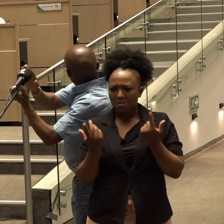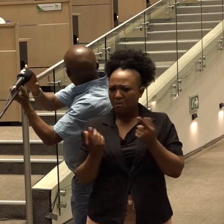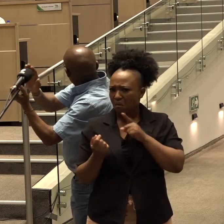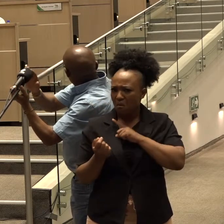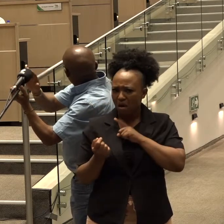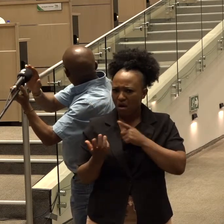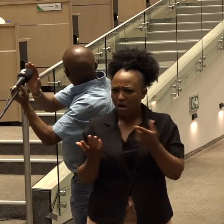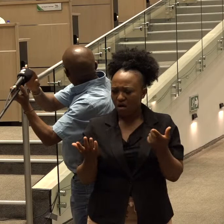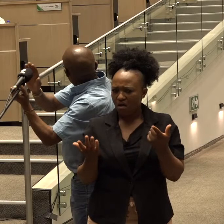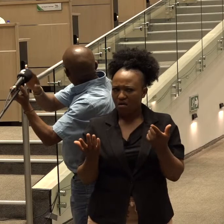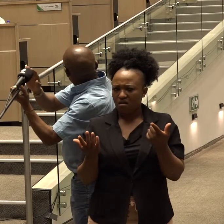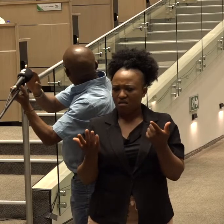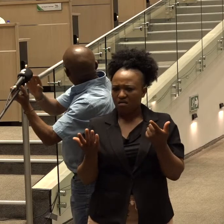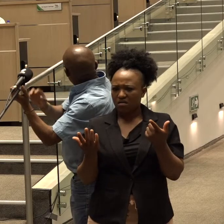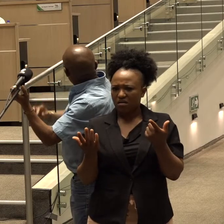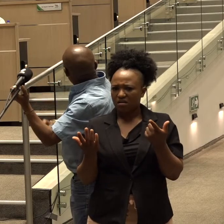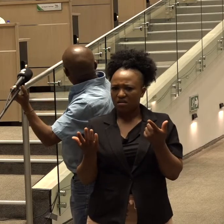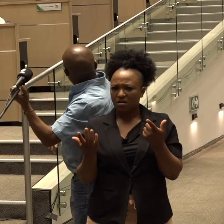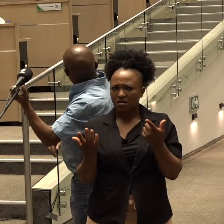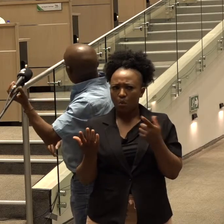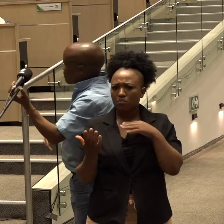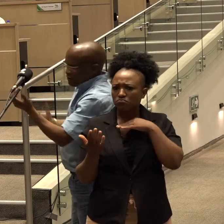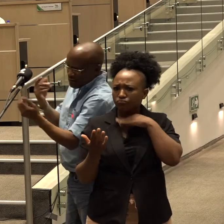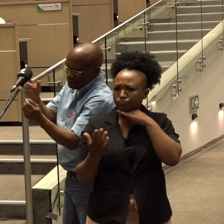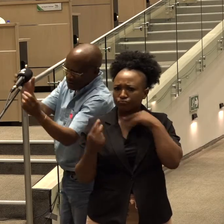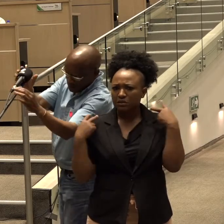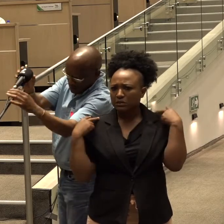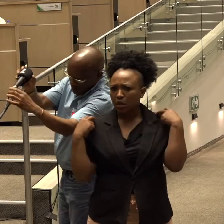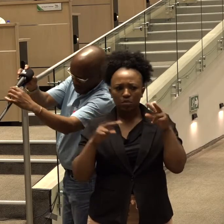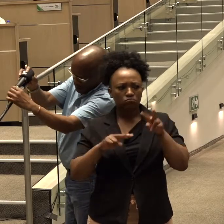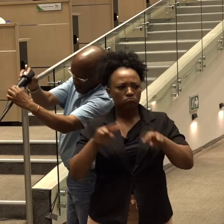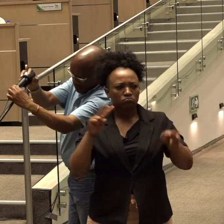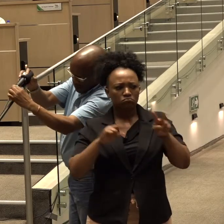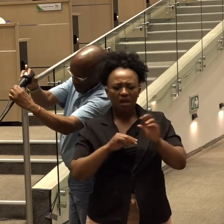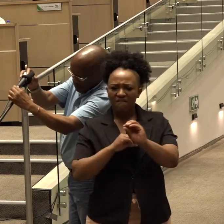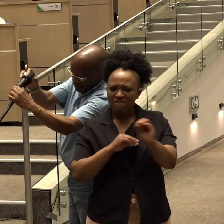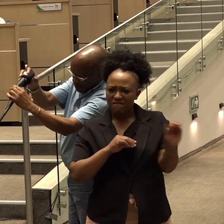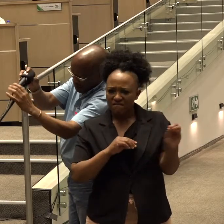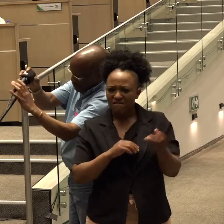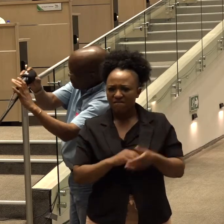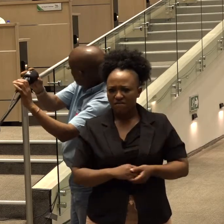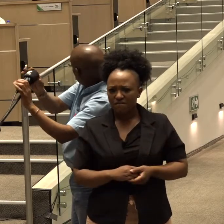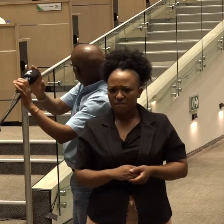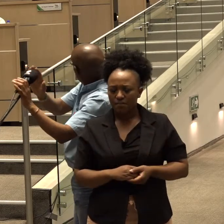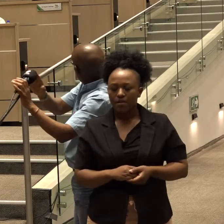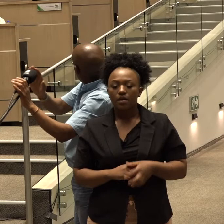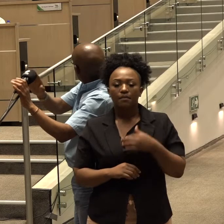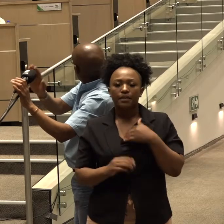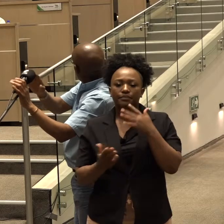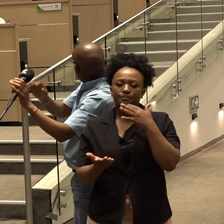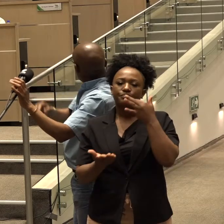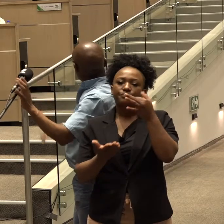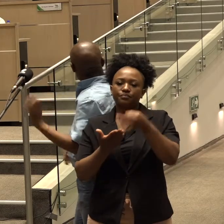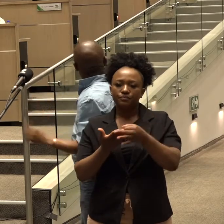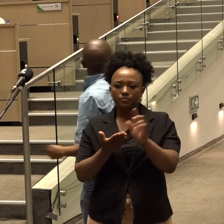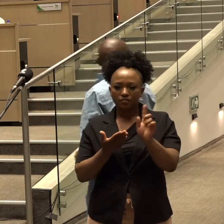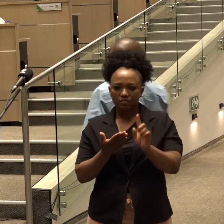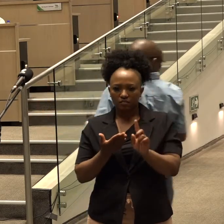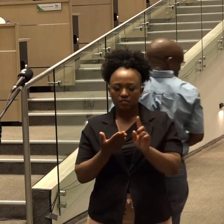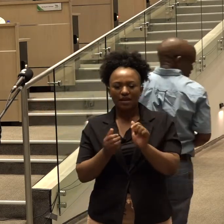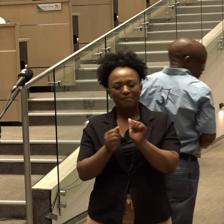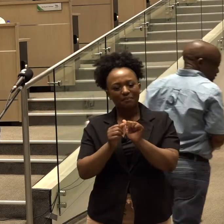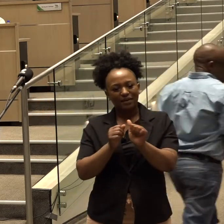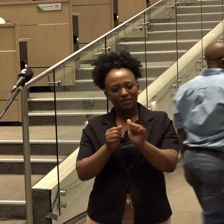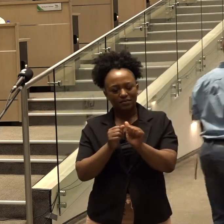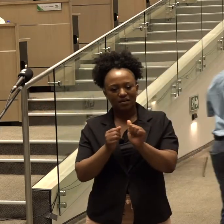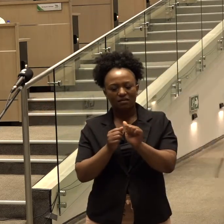there's it looks like there's adequate security so my suggestion will be let's